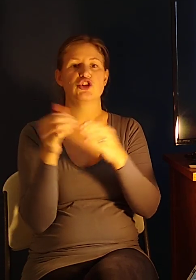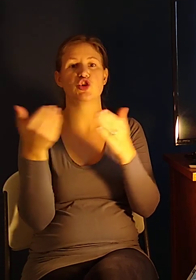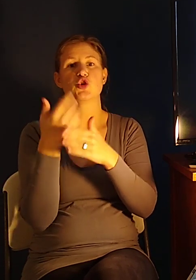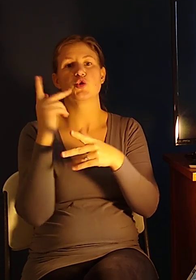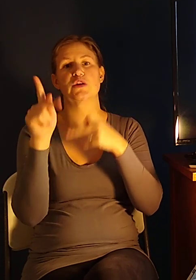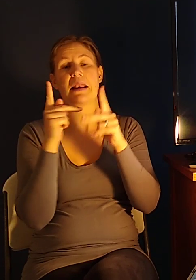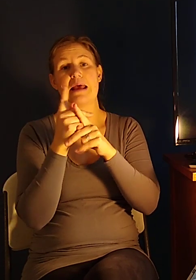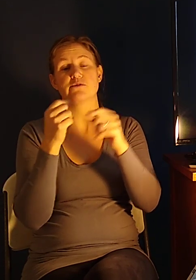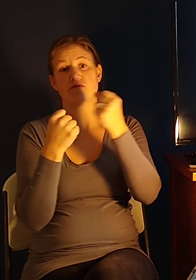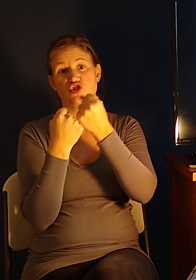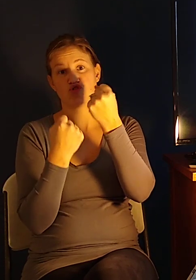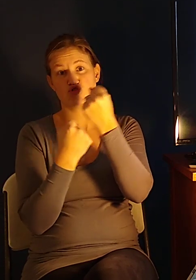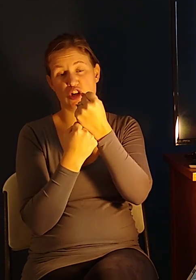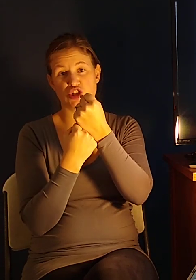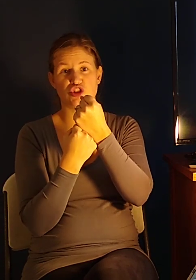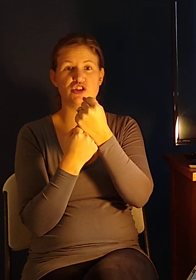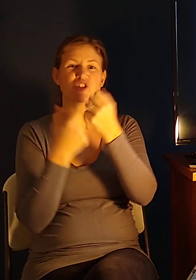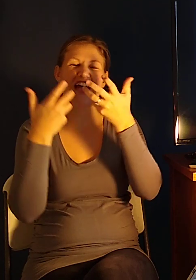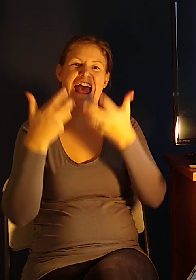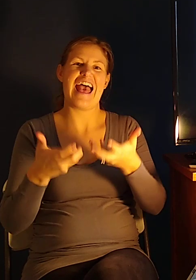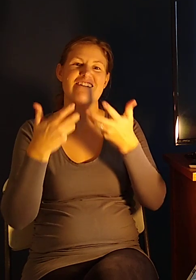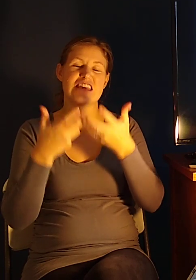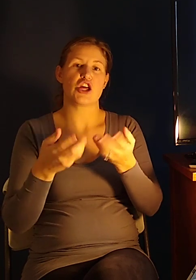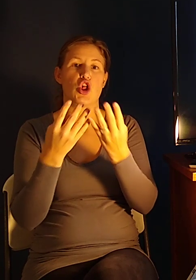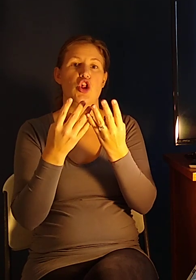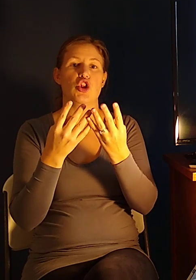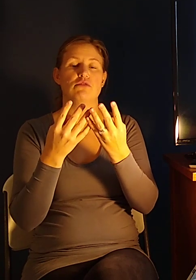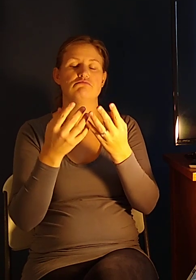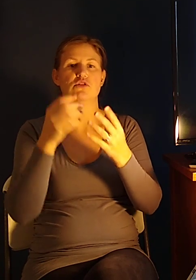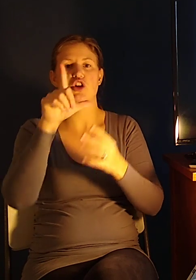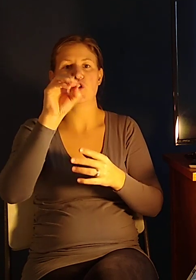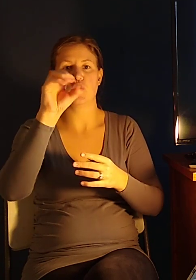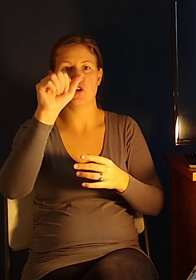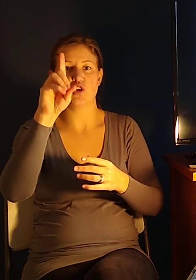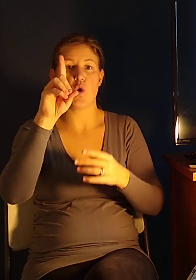structures in which heavy load-bearing walls were no longer needed.